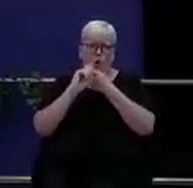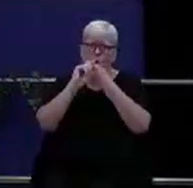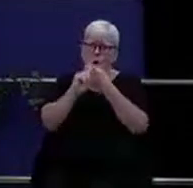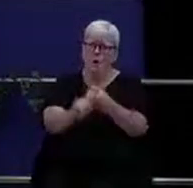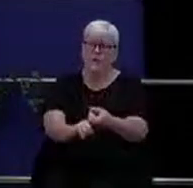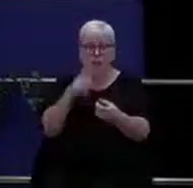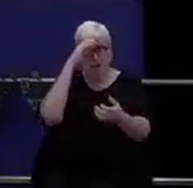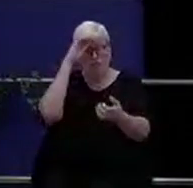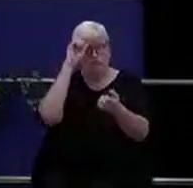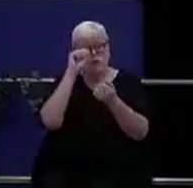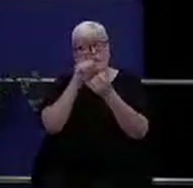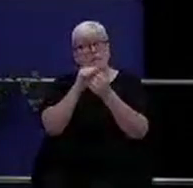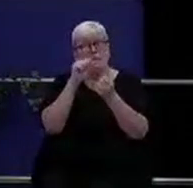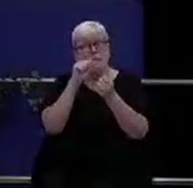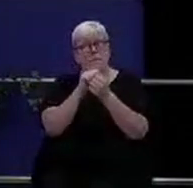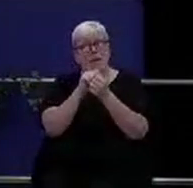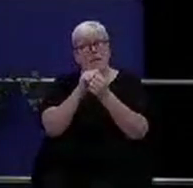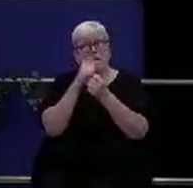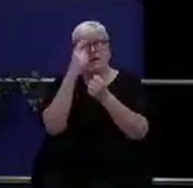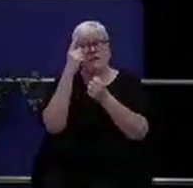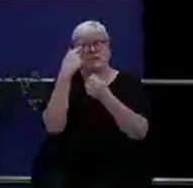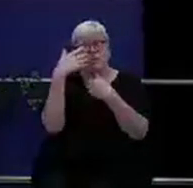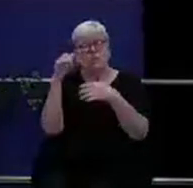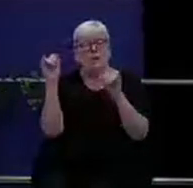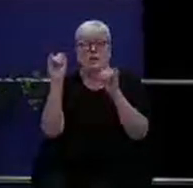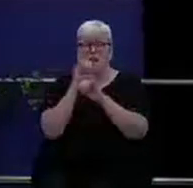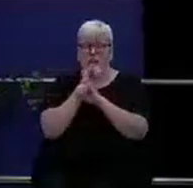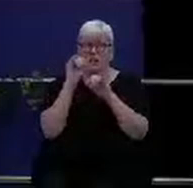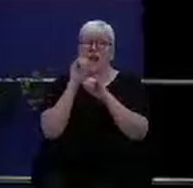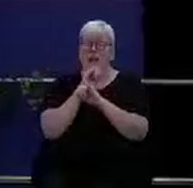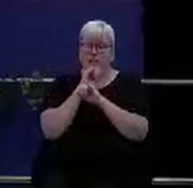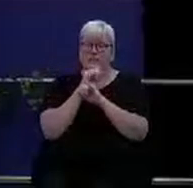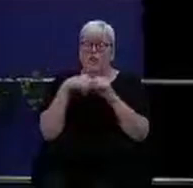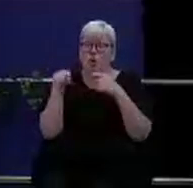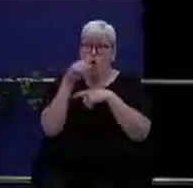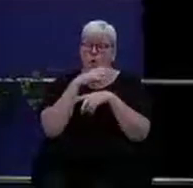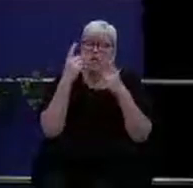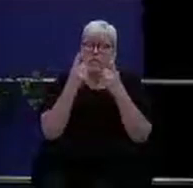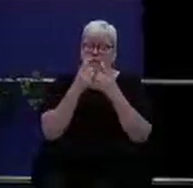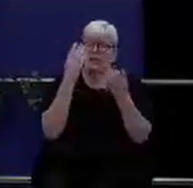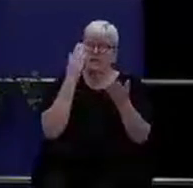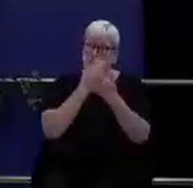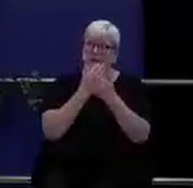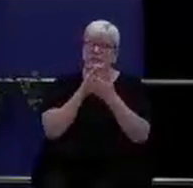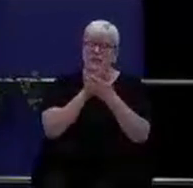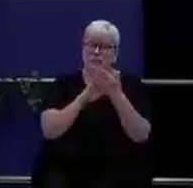also remember if someone's been unkind. So all of those things definitely are